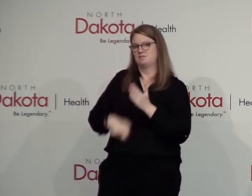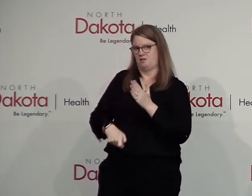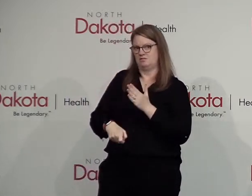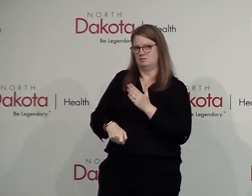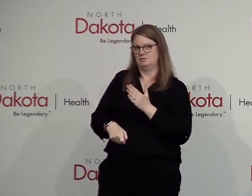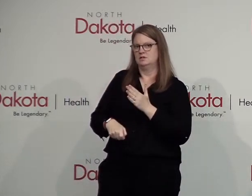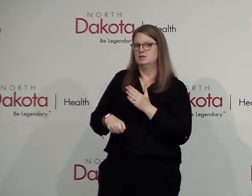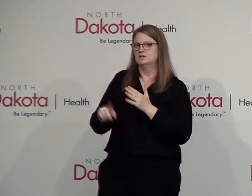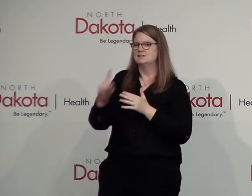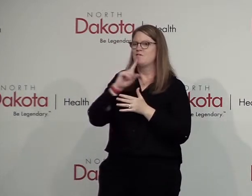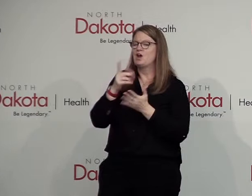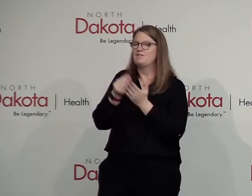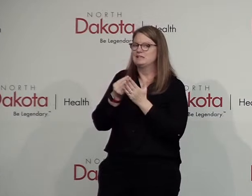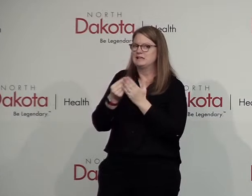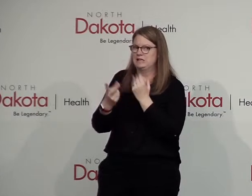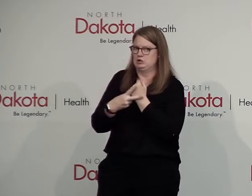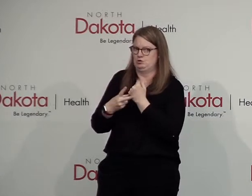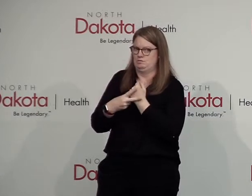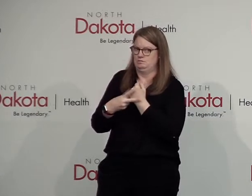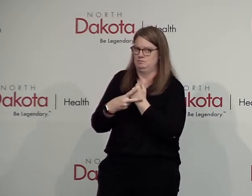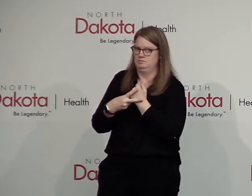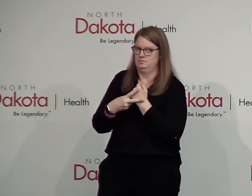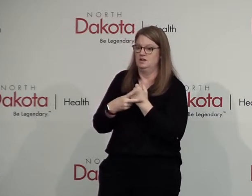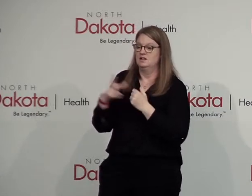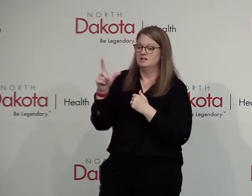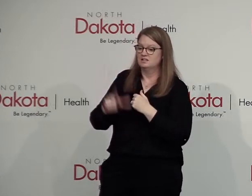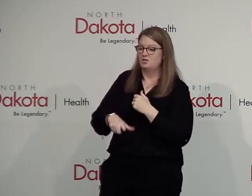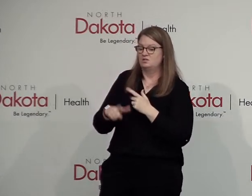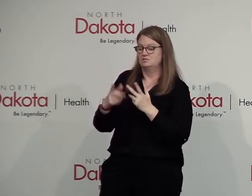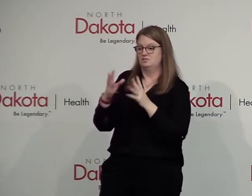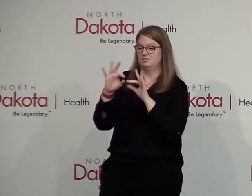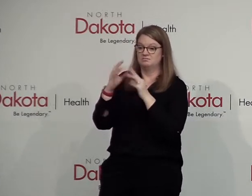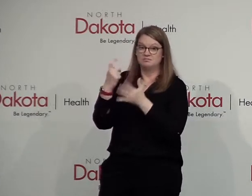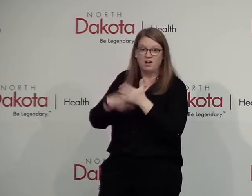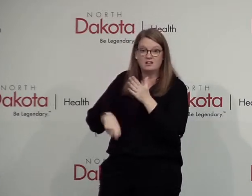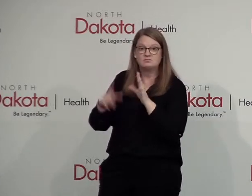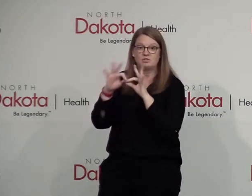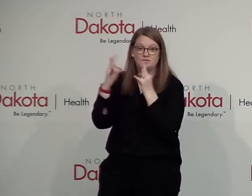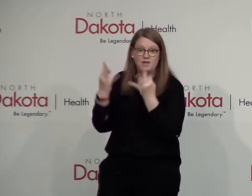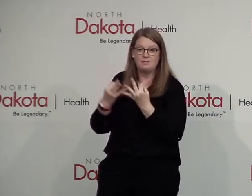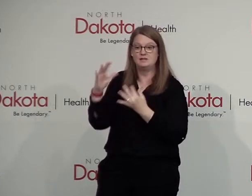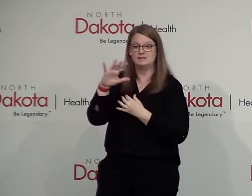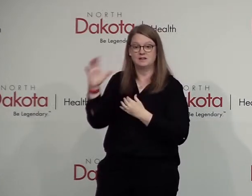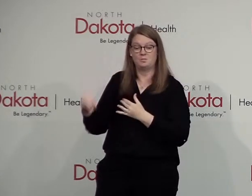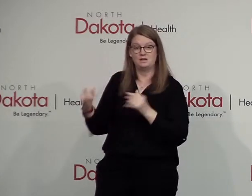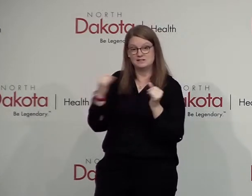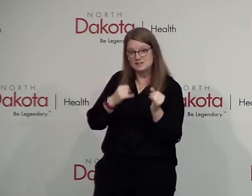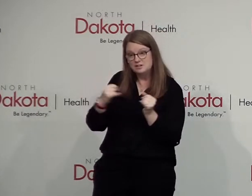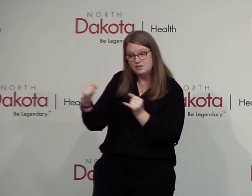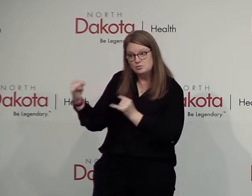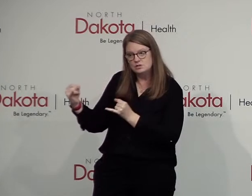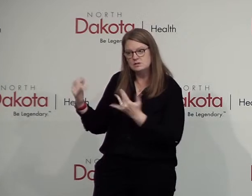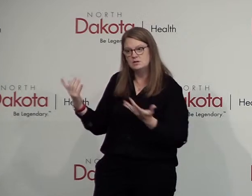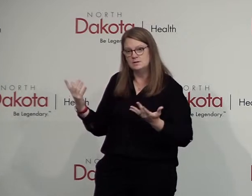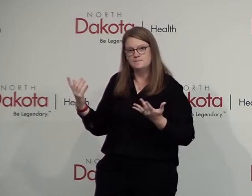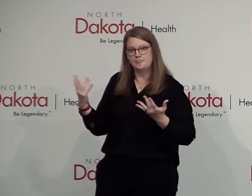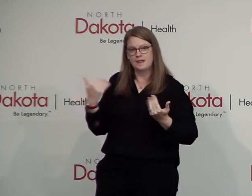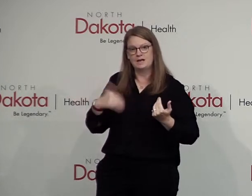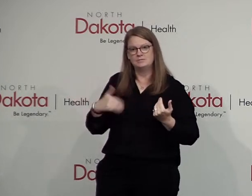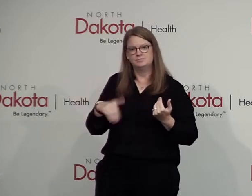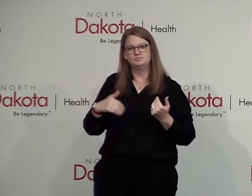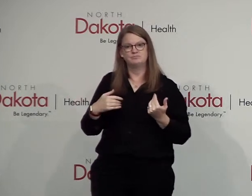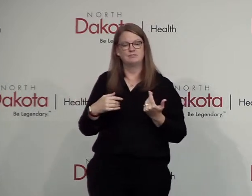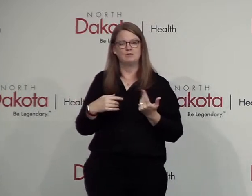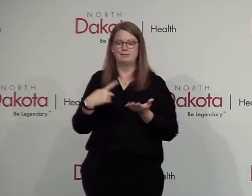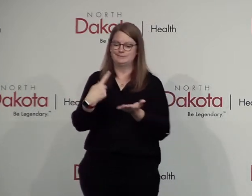simplest way to reduce healthcare costs for families, for companies, and for individuals. And I know that that's been a debate